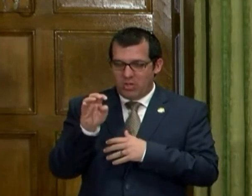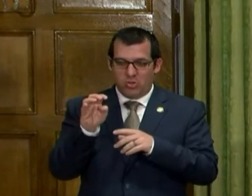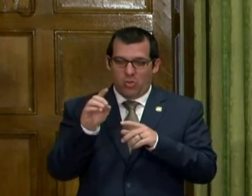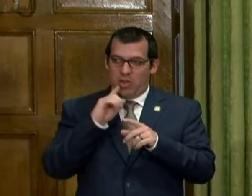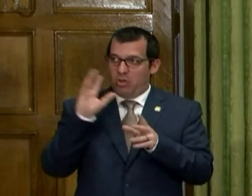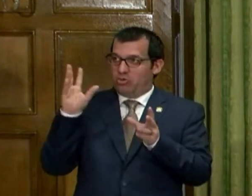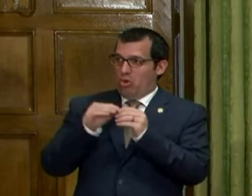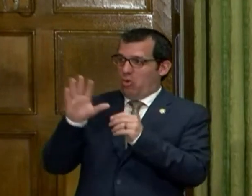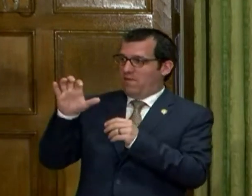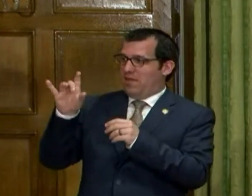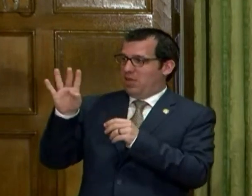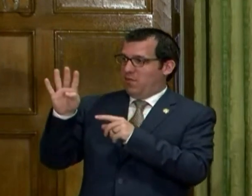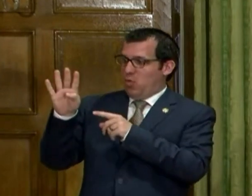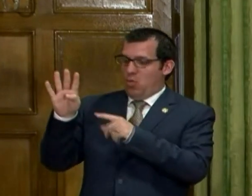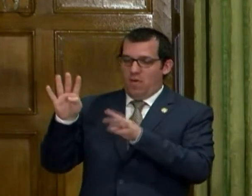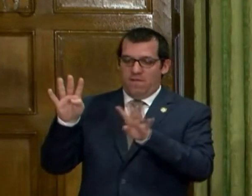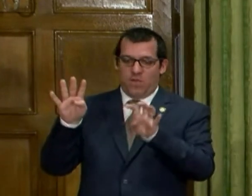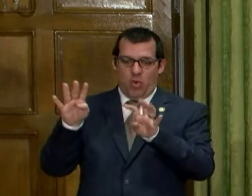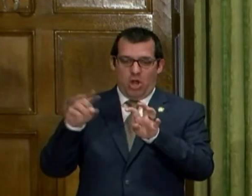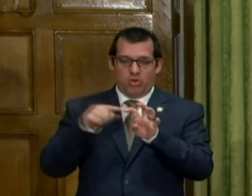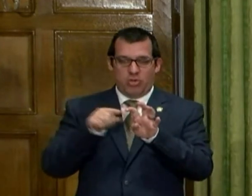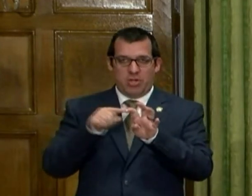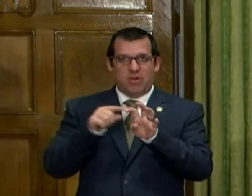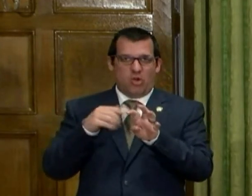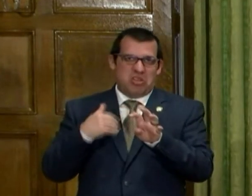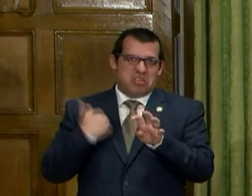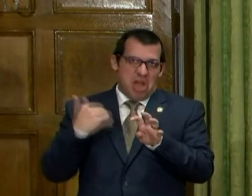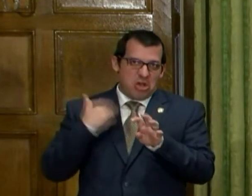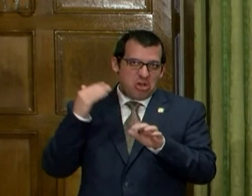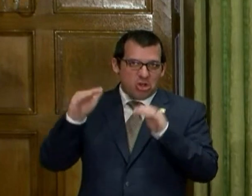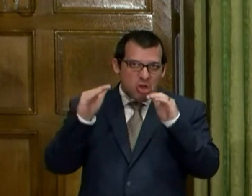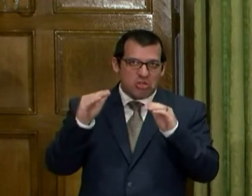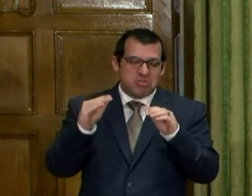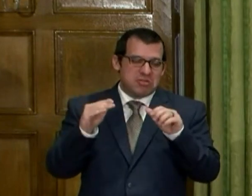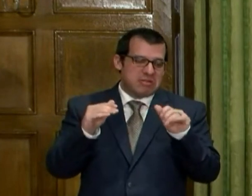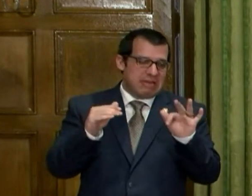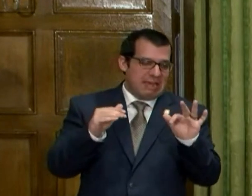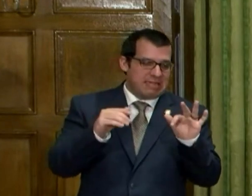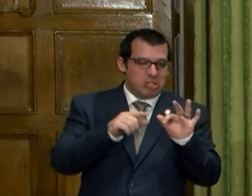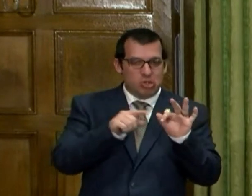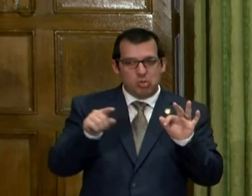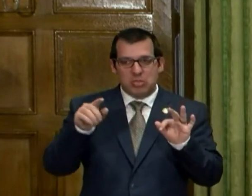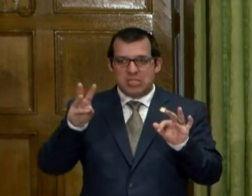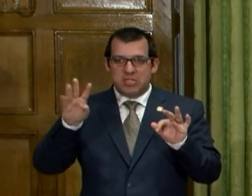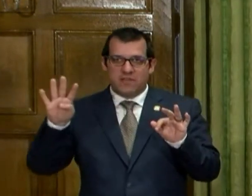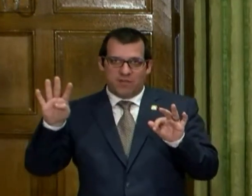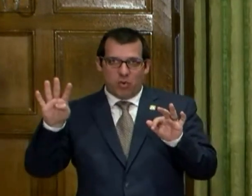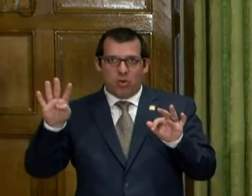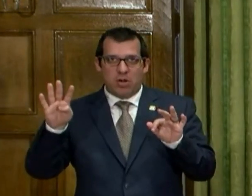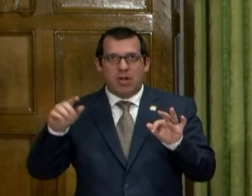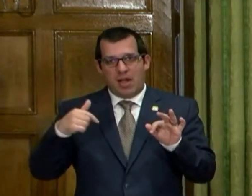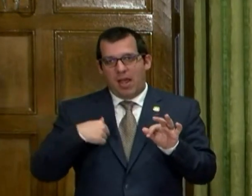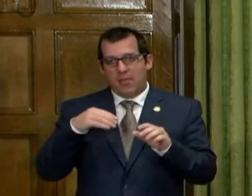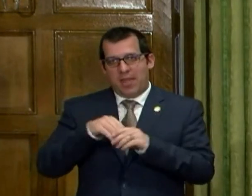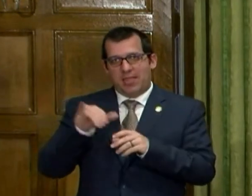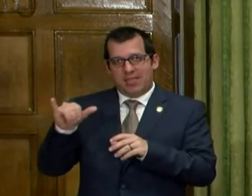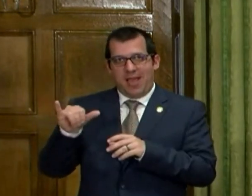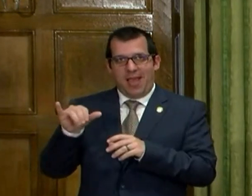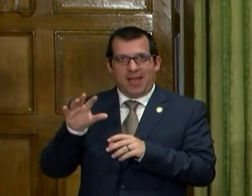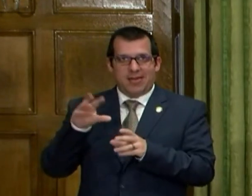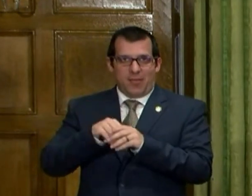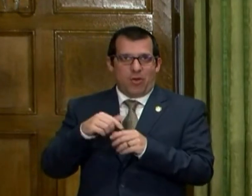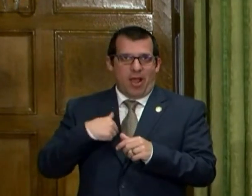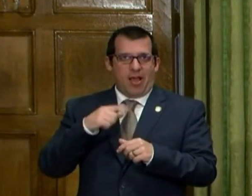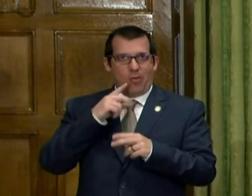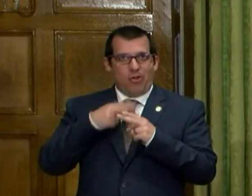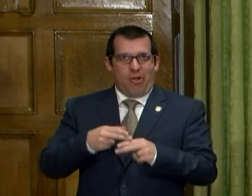584 are those I call younger adults, age 19 to 64. Since I'm in that category, I'm going to